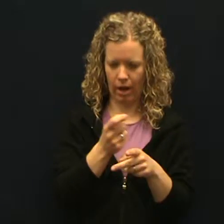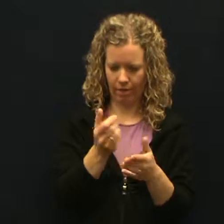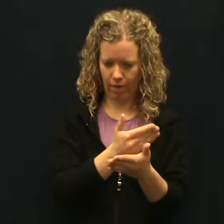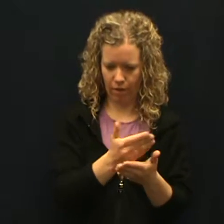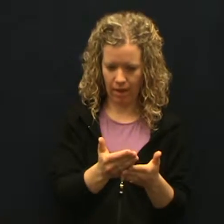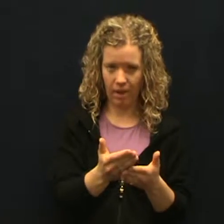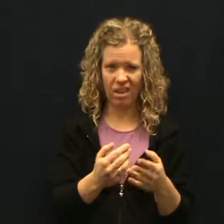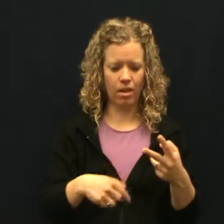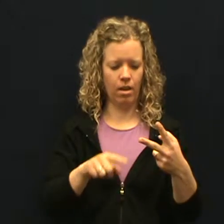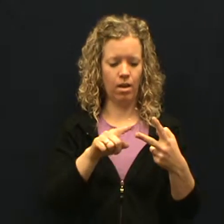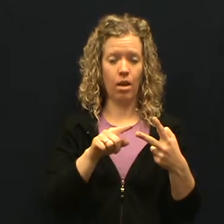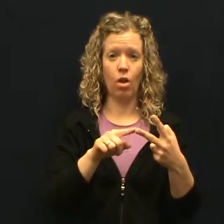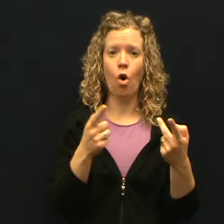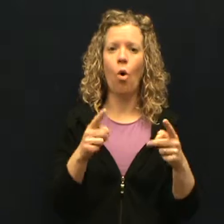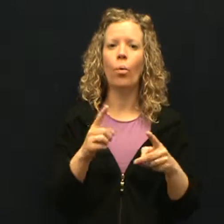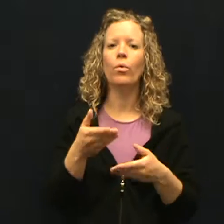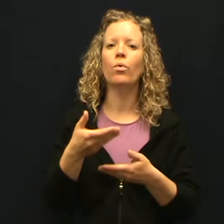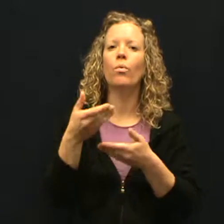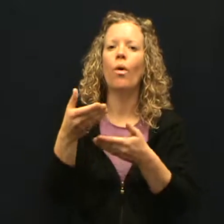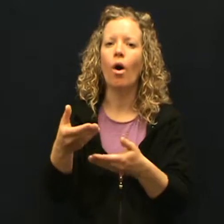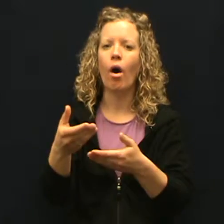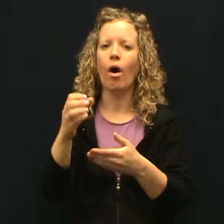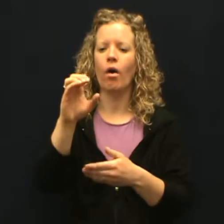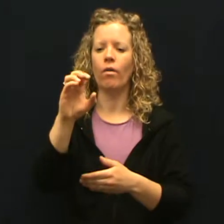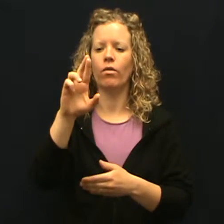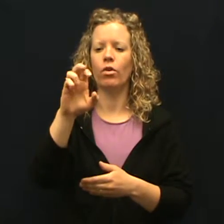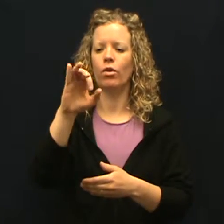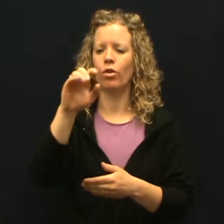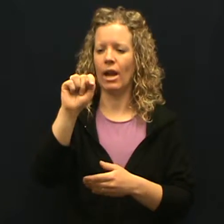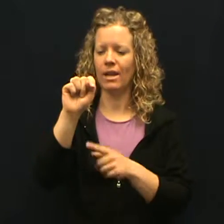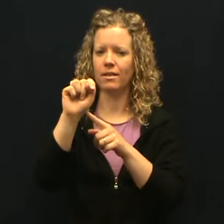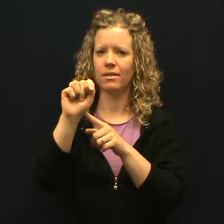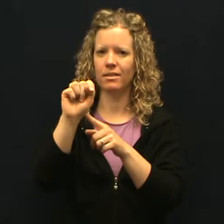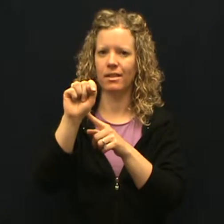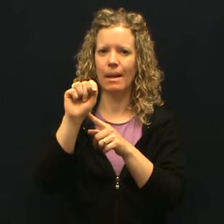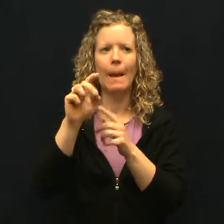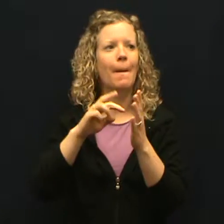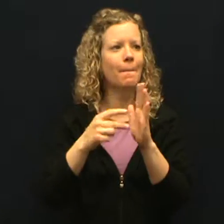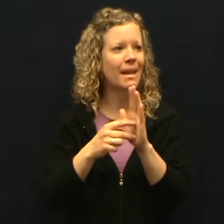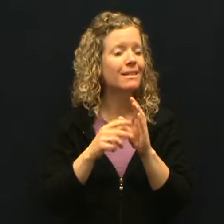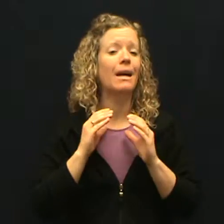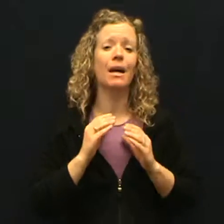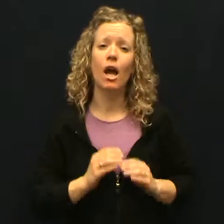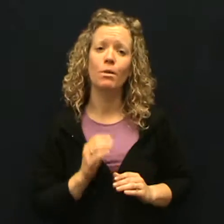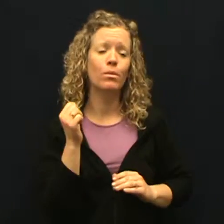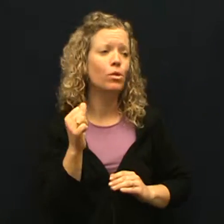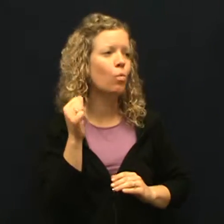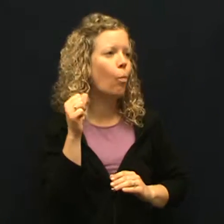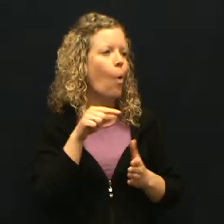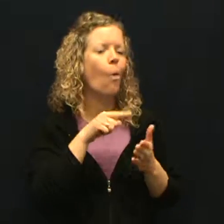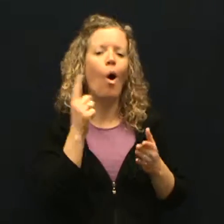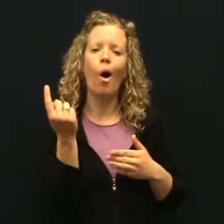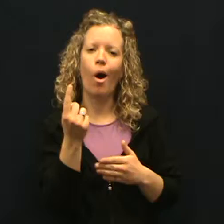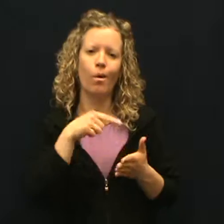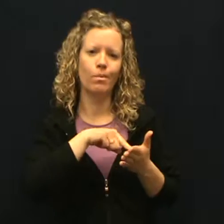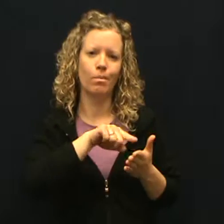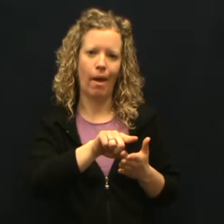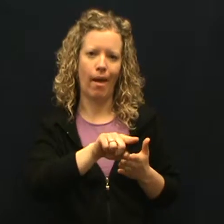credit, you will incur bad debts. In other words, you will extend credit to people who don't pay. They might have